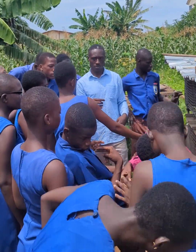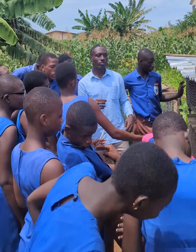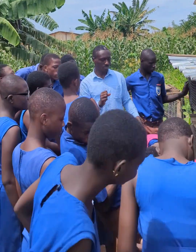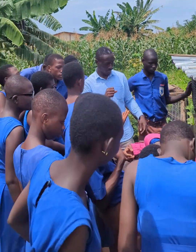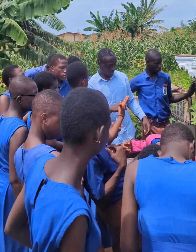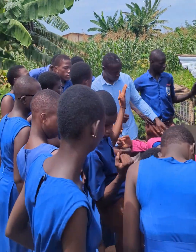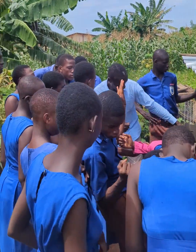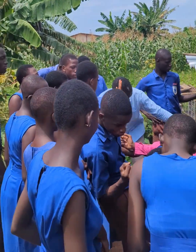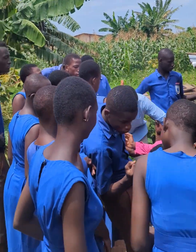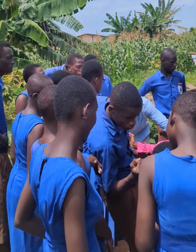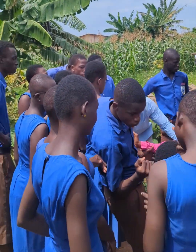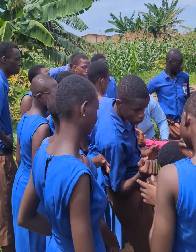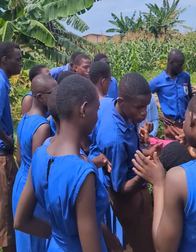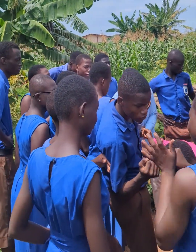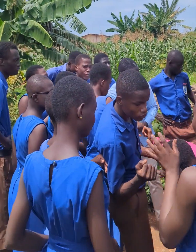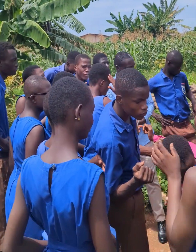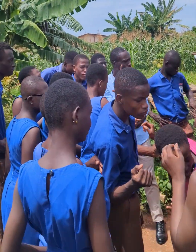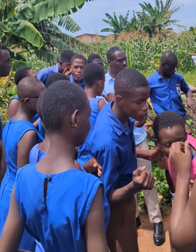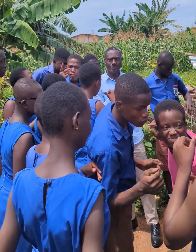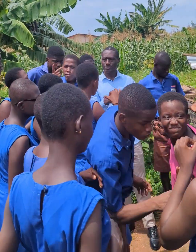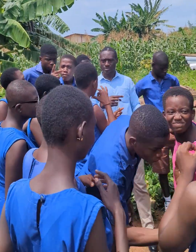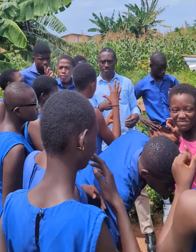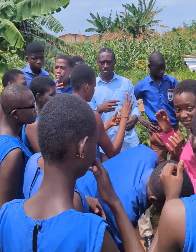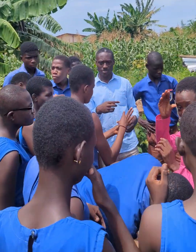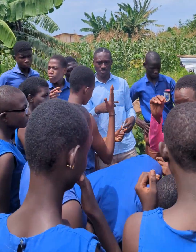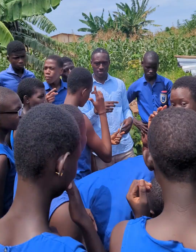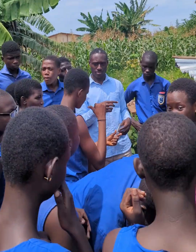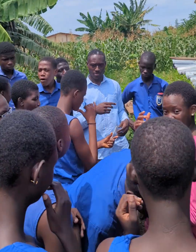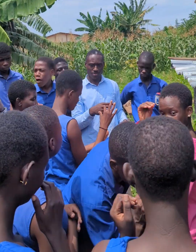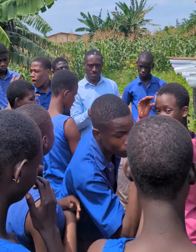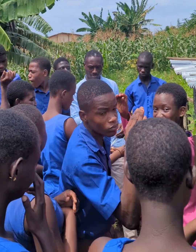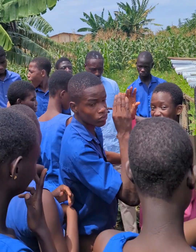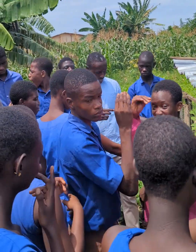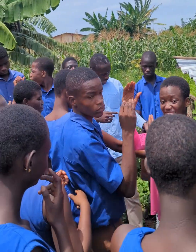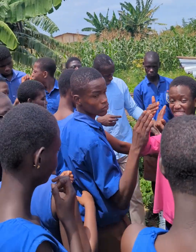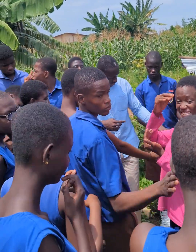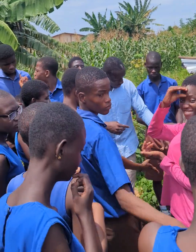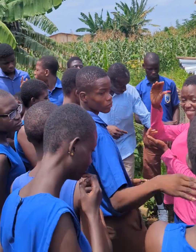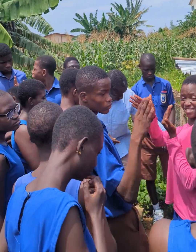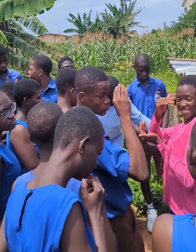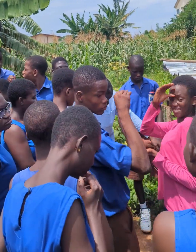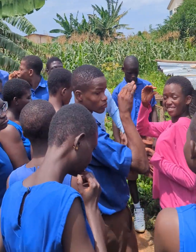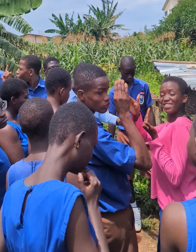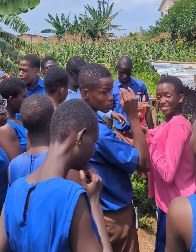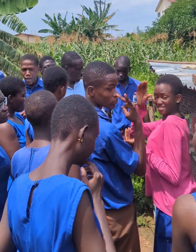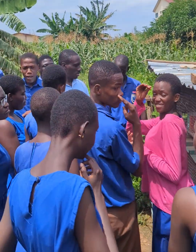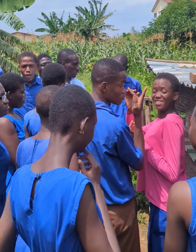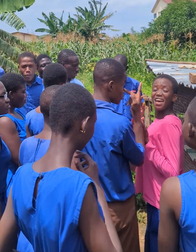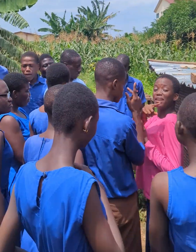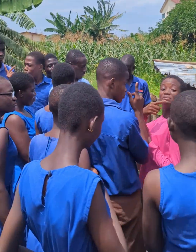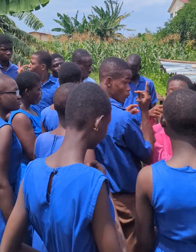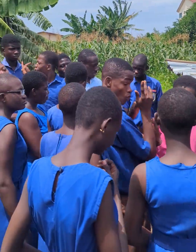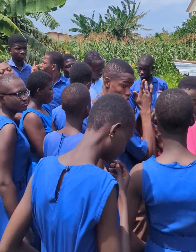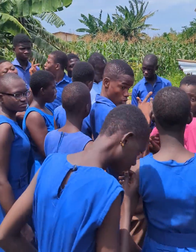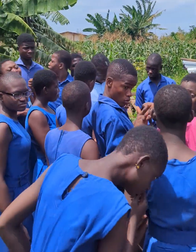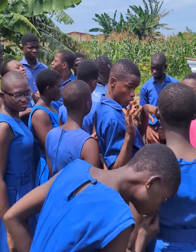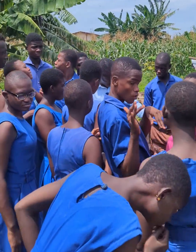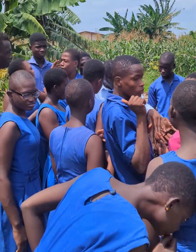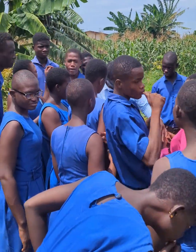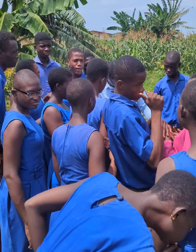growing, they would also they need their space, so they need to be in a particular chamber separate from the